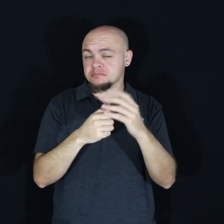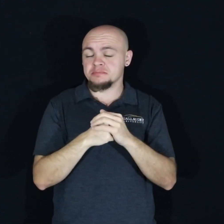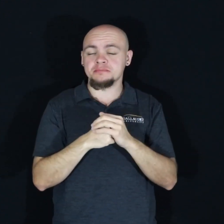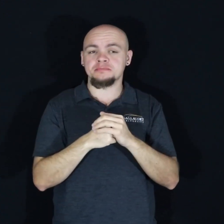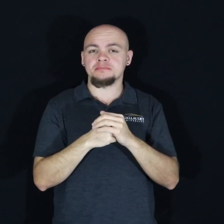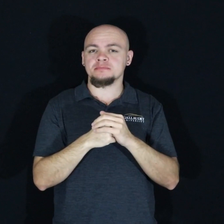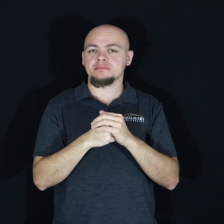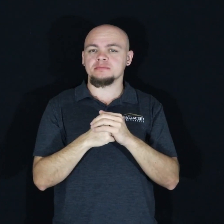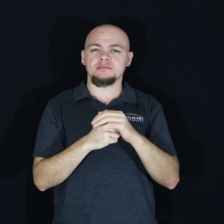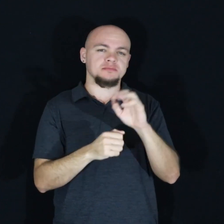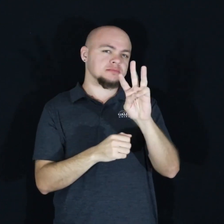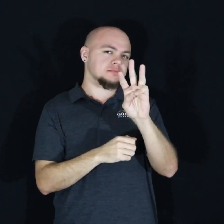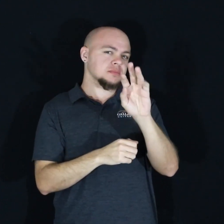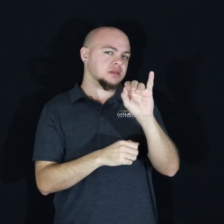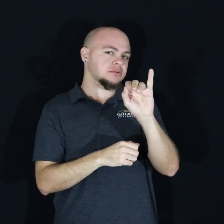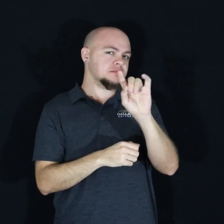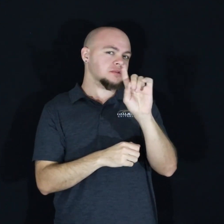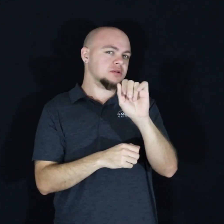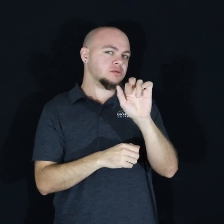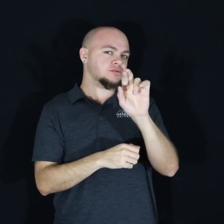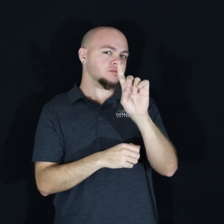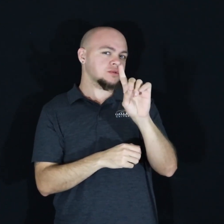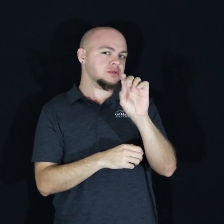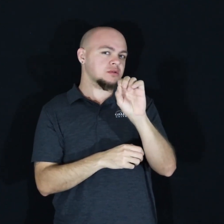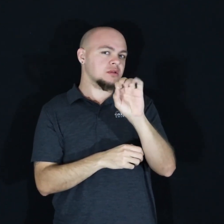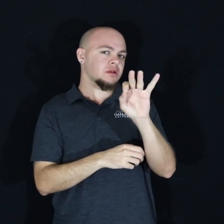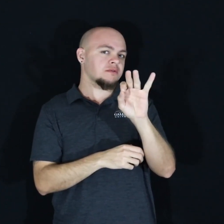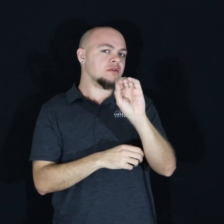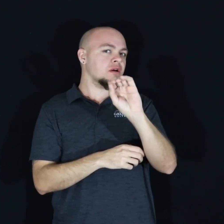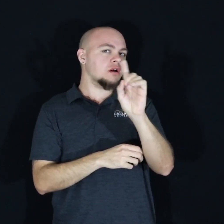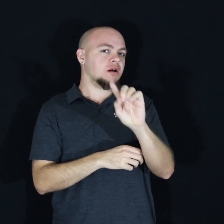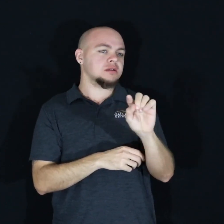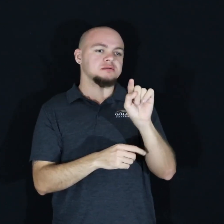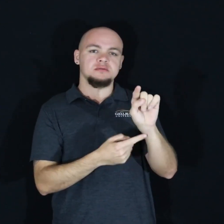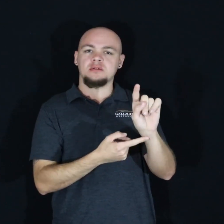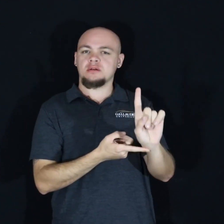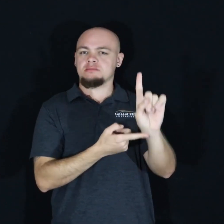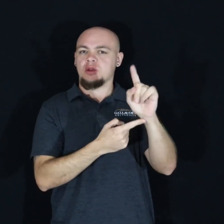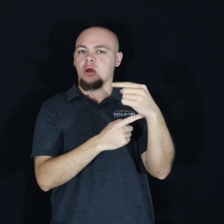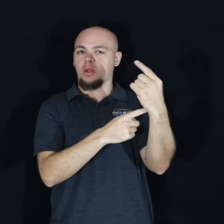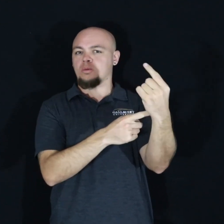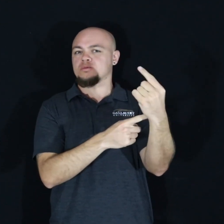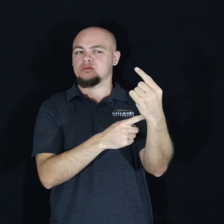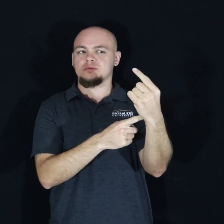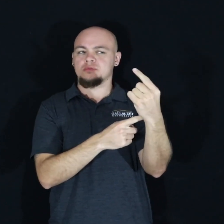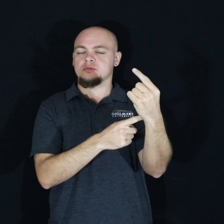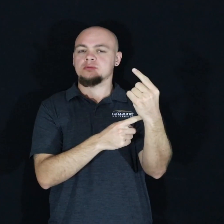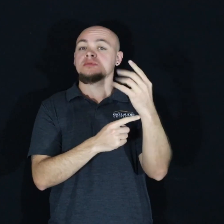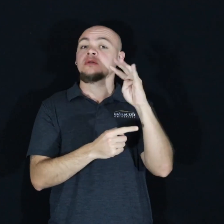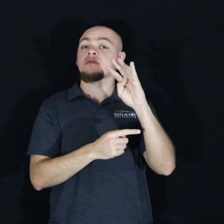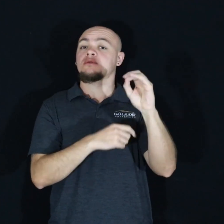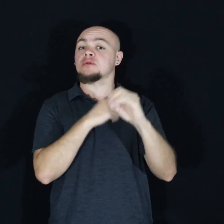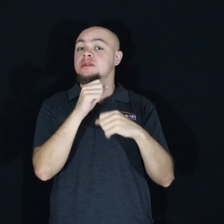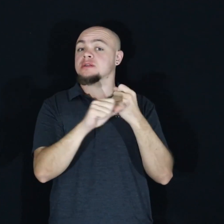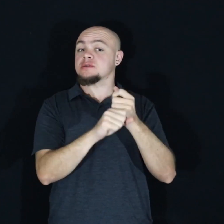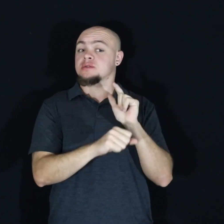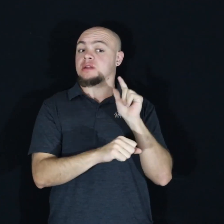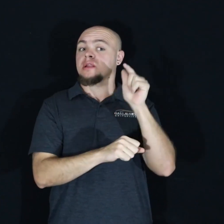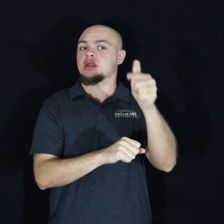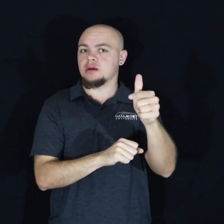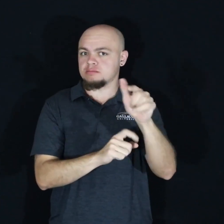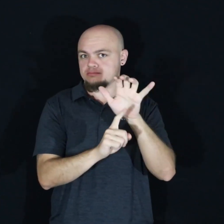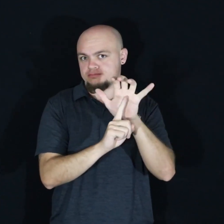But The Wizard of Oz stood alone. It did not start that trend. 40 years later was when the trend really caught on,